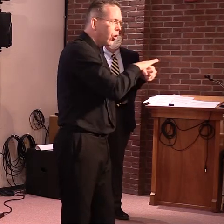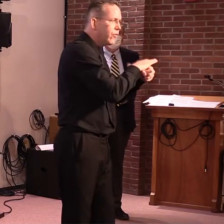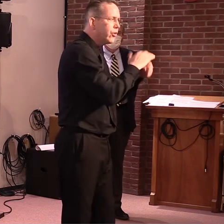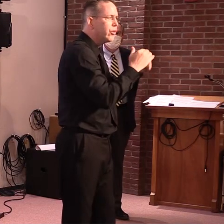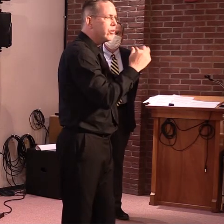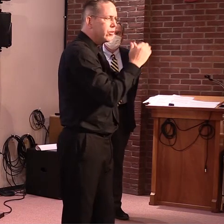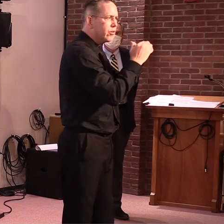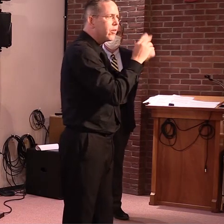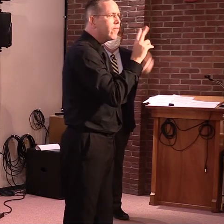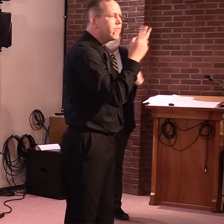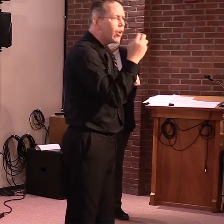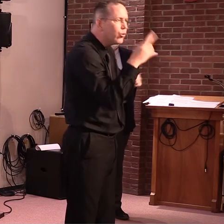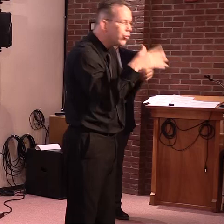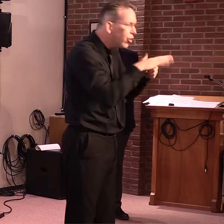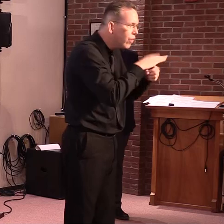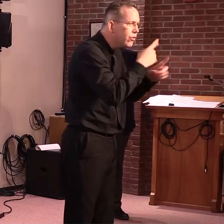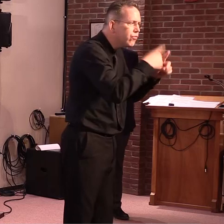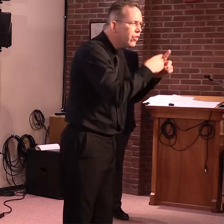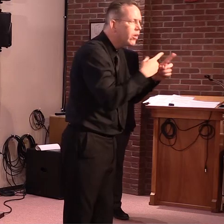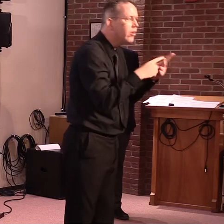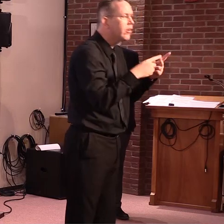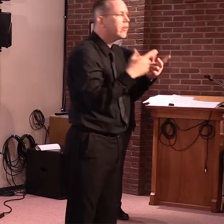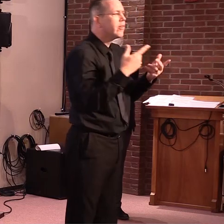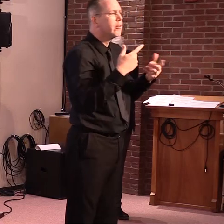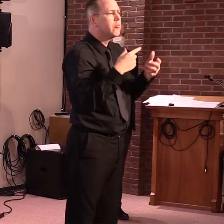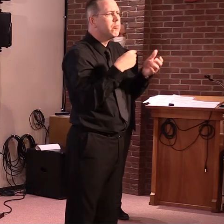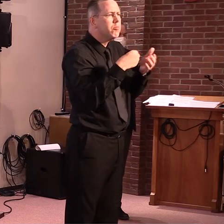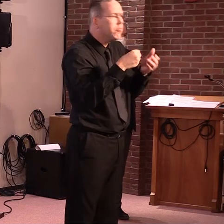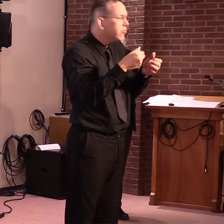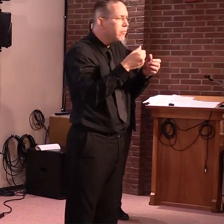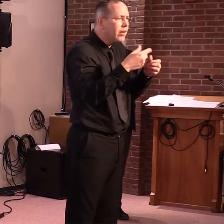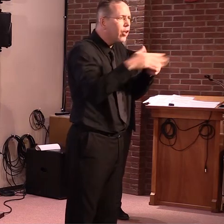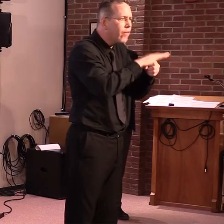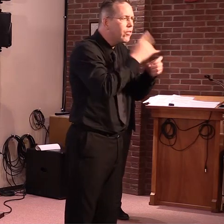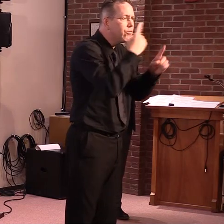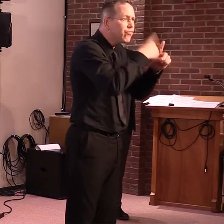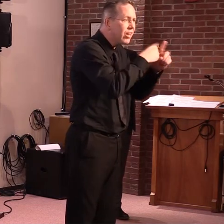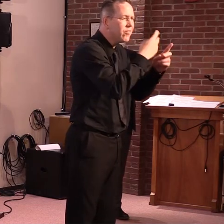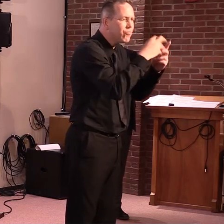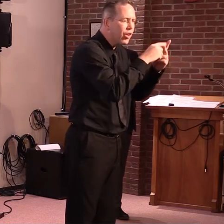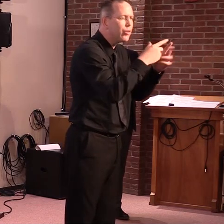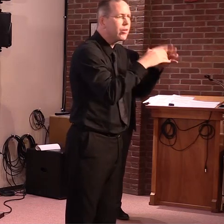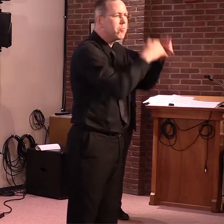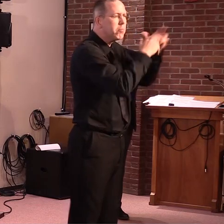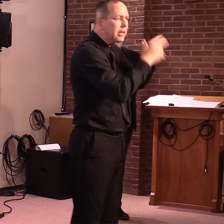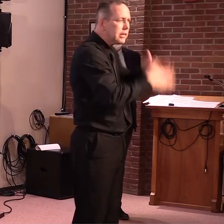assistance, we're going to provide one-time flexible financial assistance between